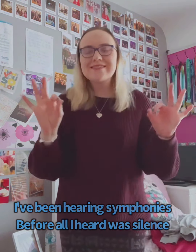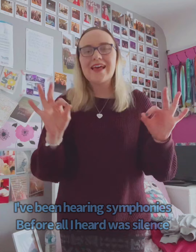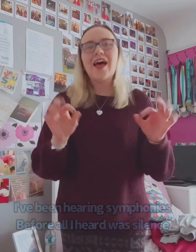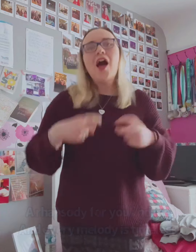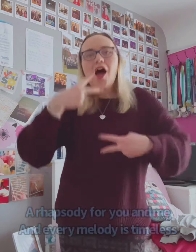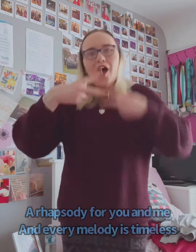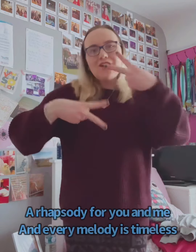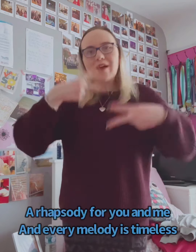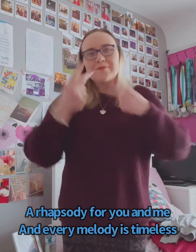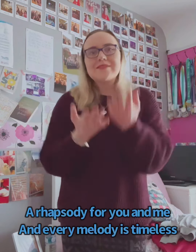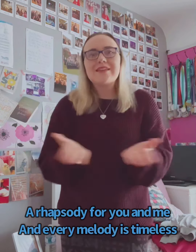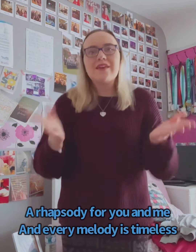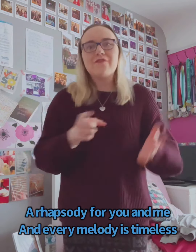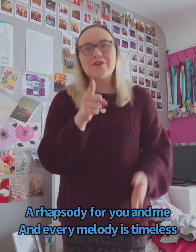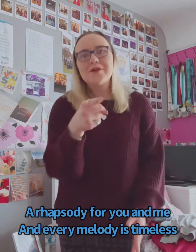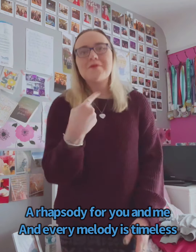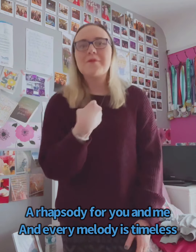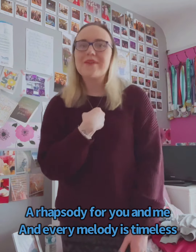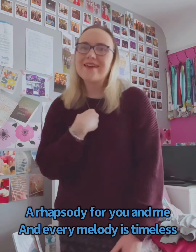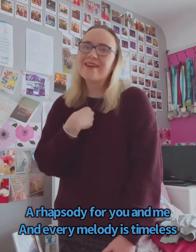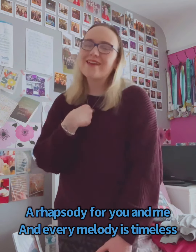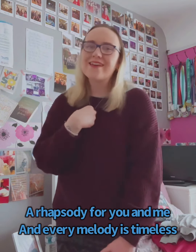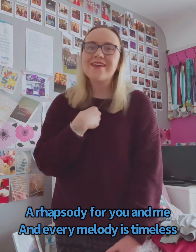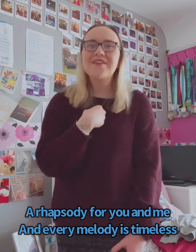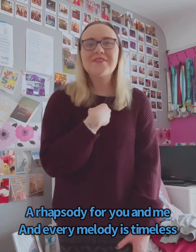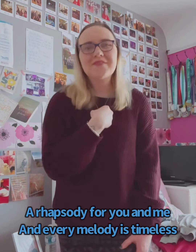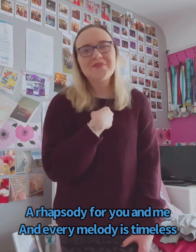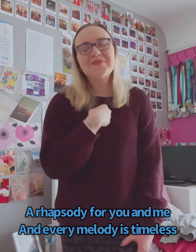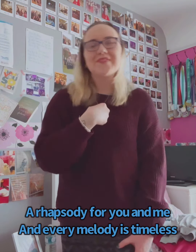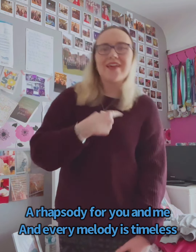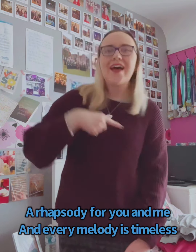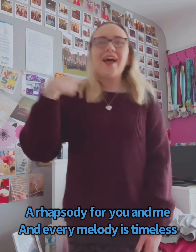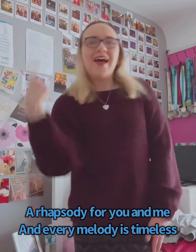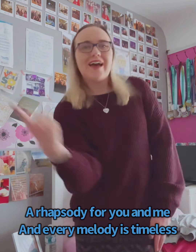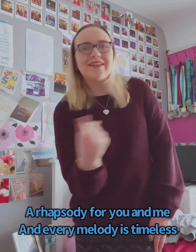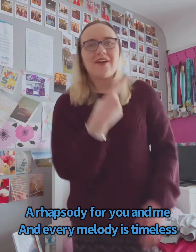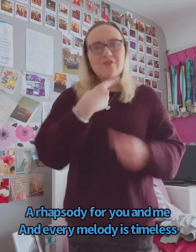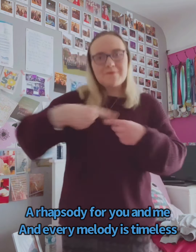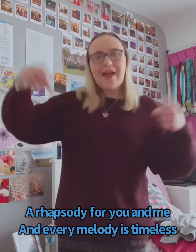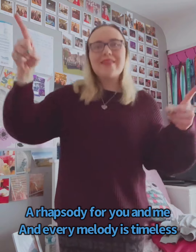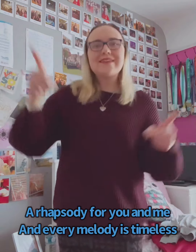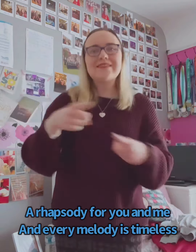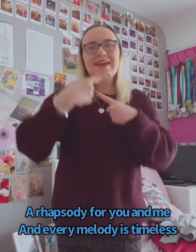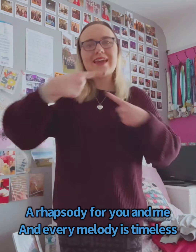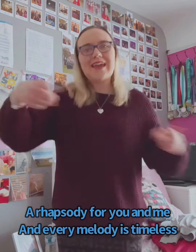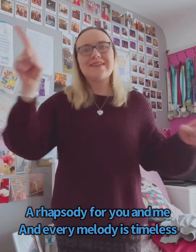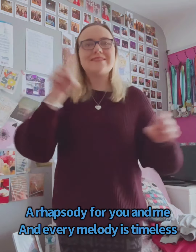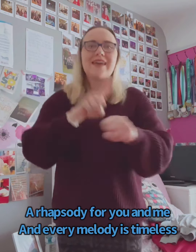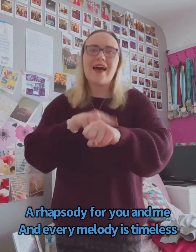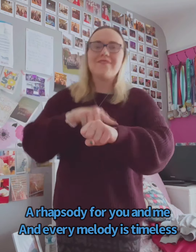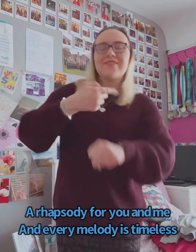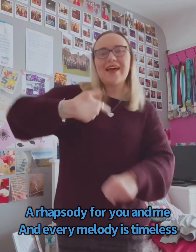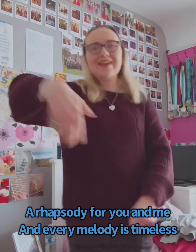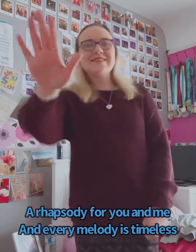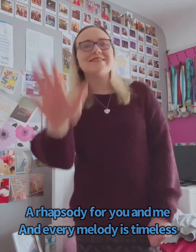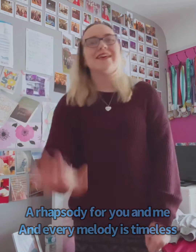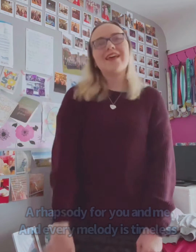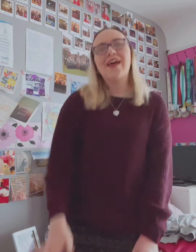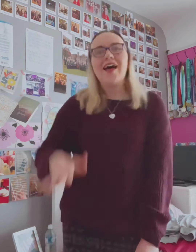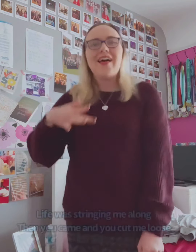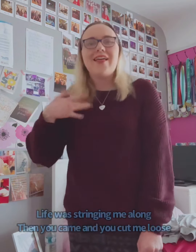A rhapsody for you and me And every melody is timeless